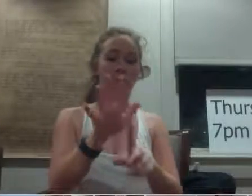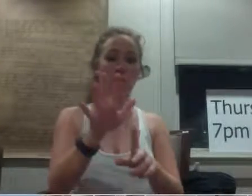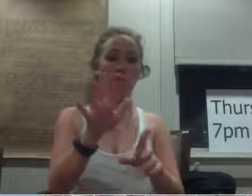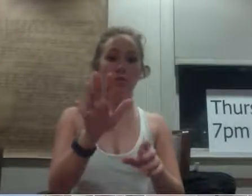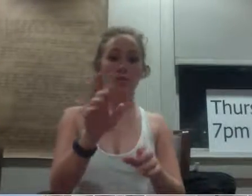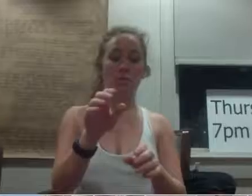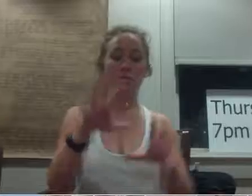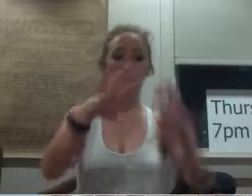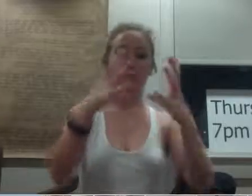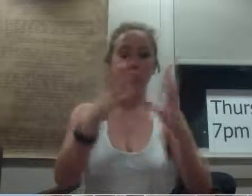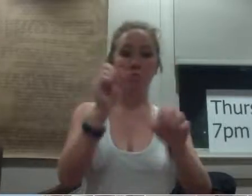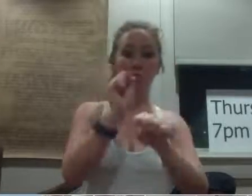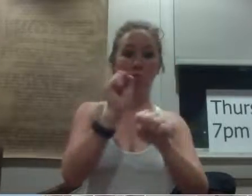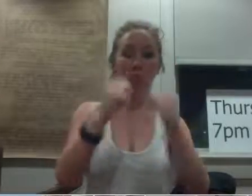And very popular.